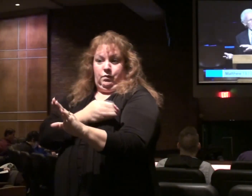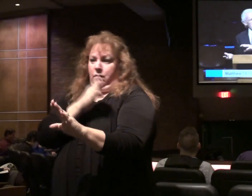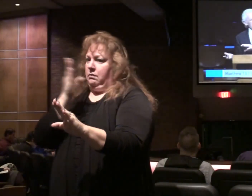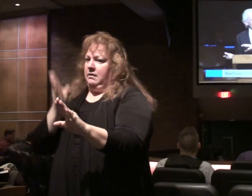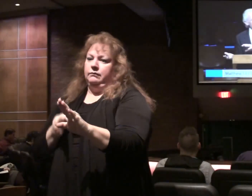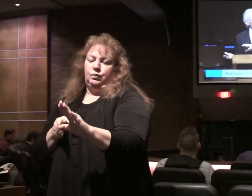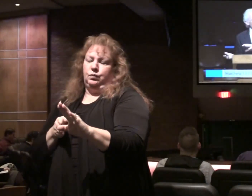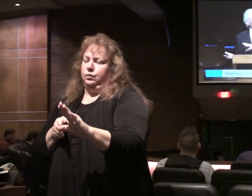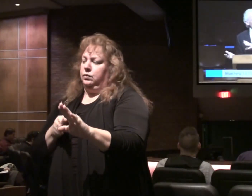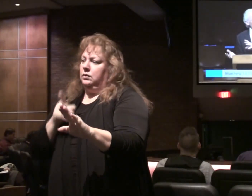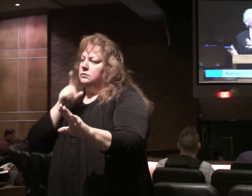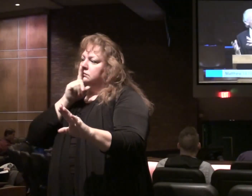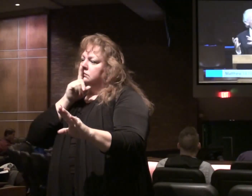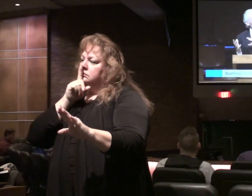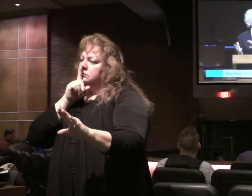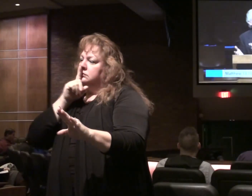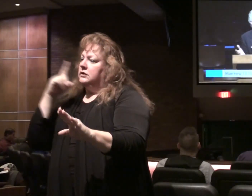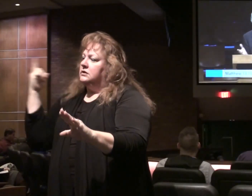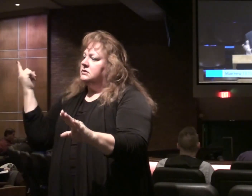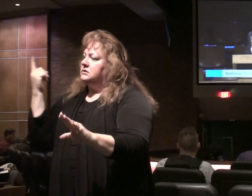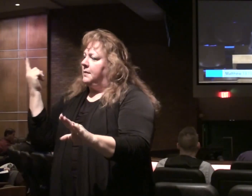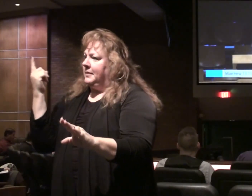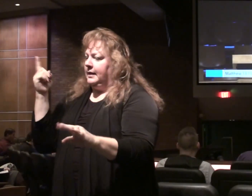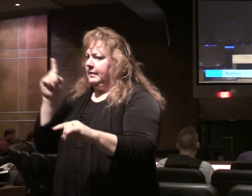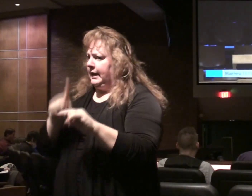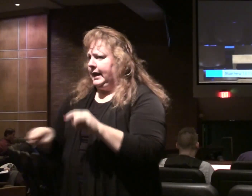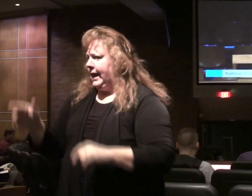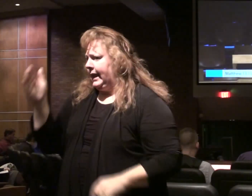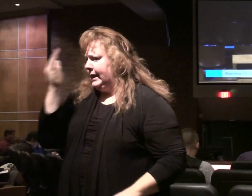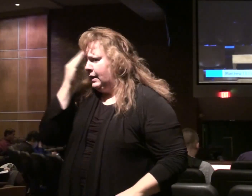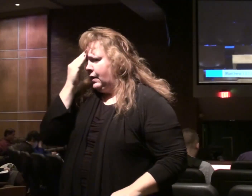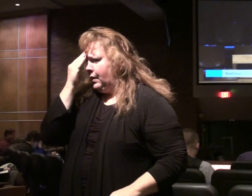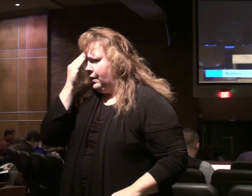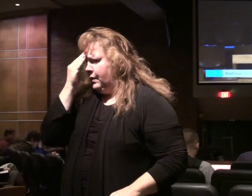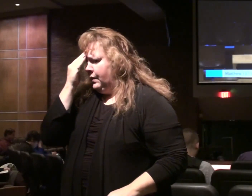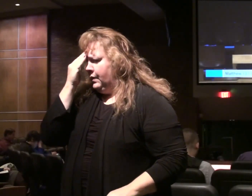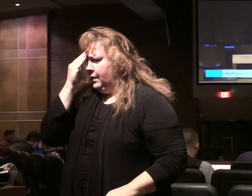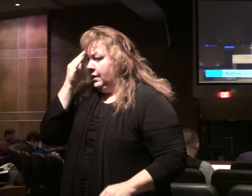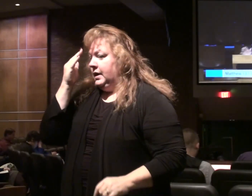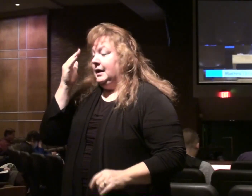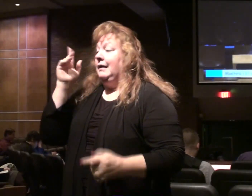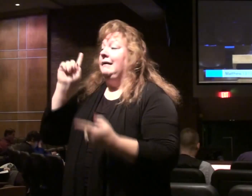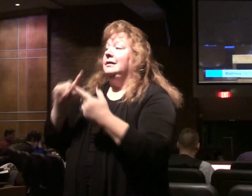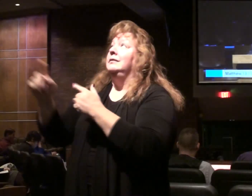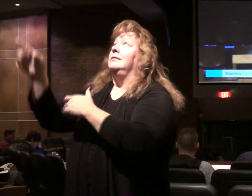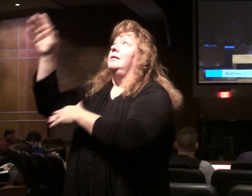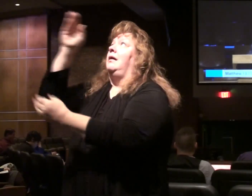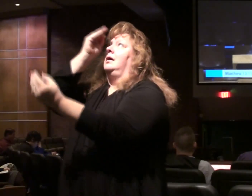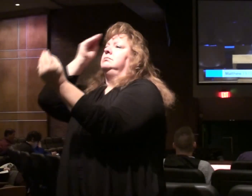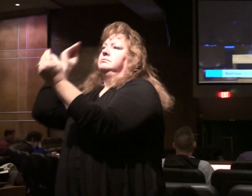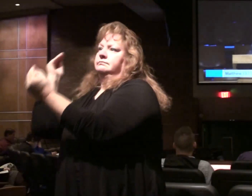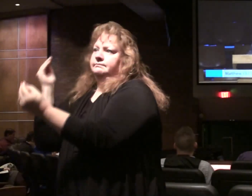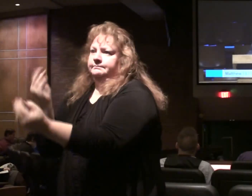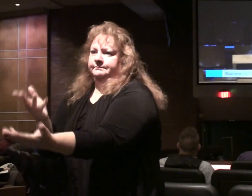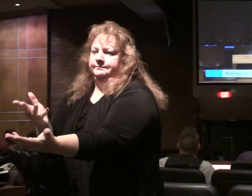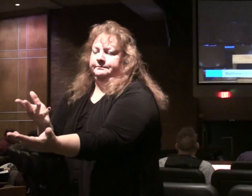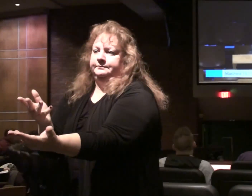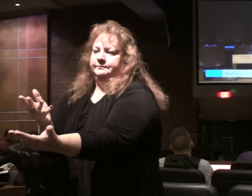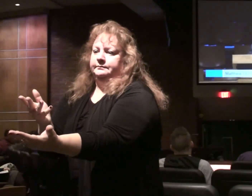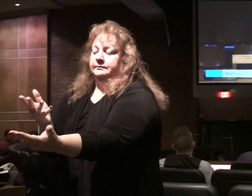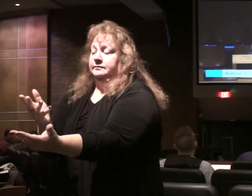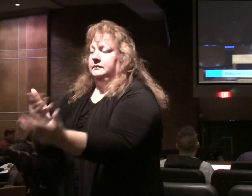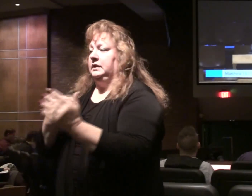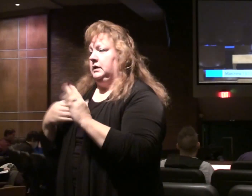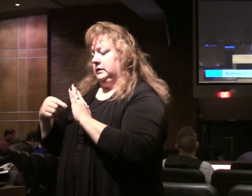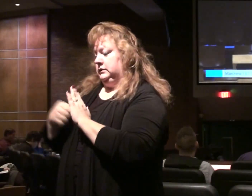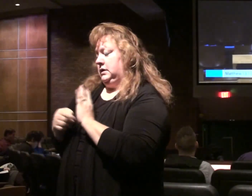by God, something that could not be known apart from new revelation from God. I'm going to tell